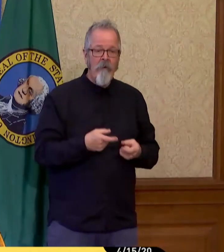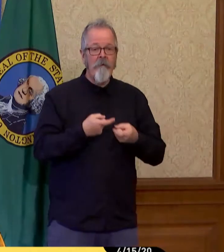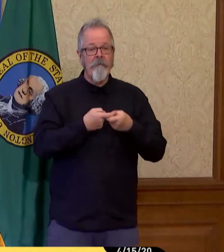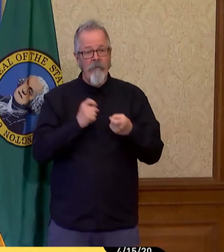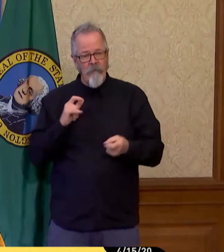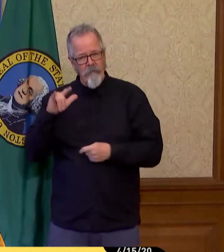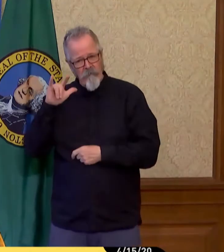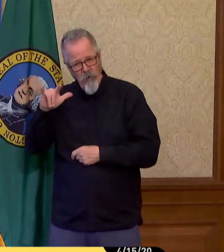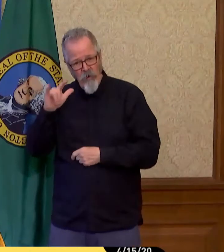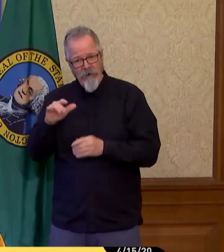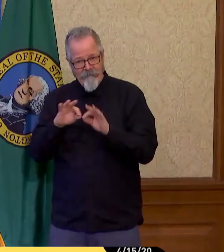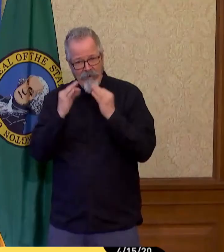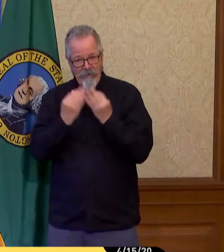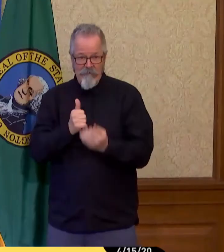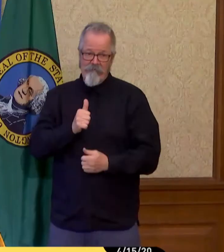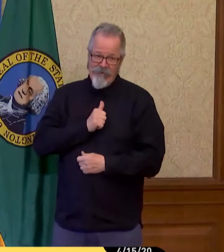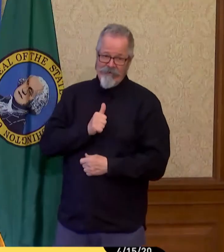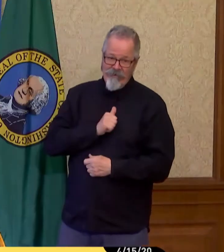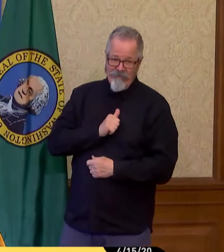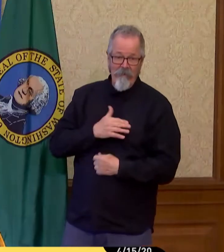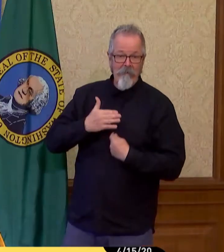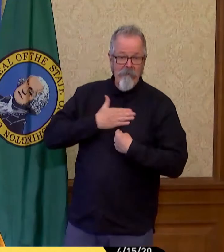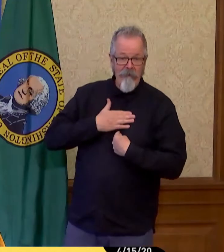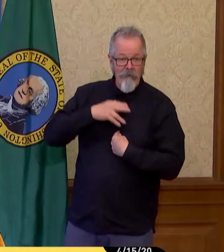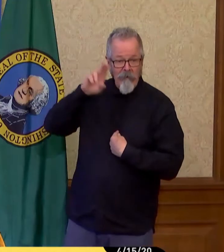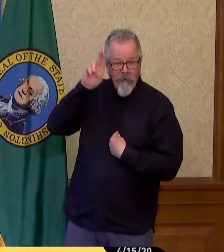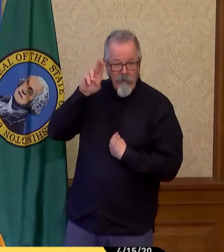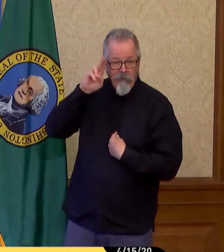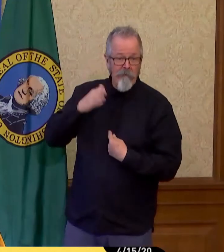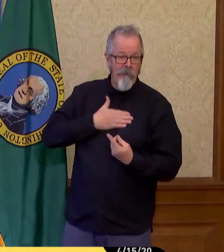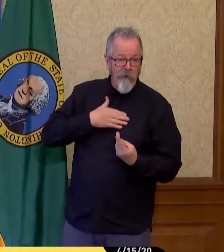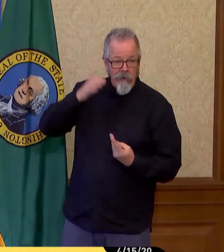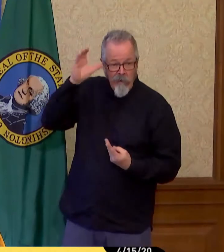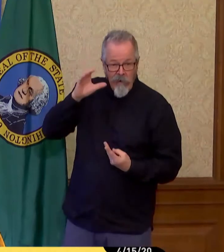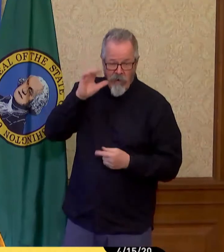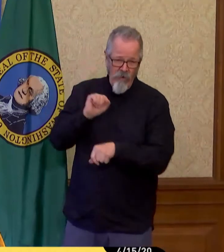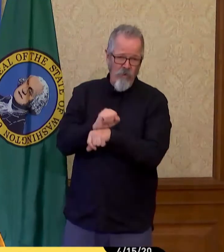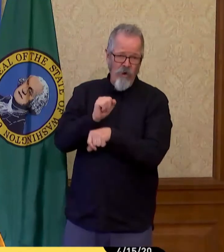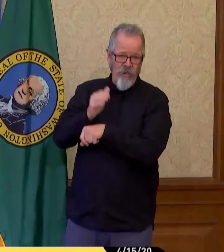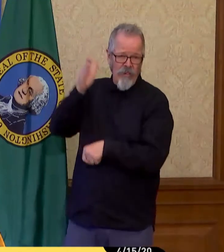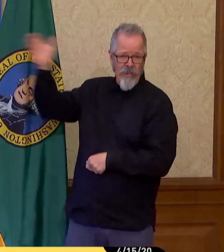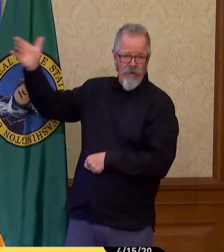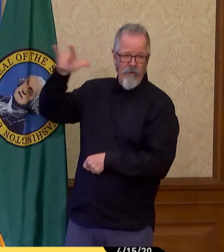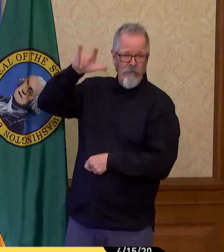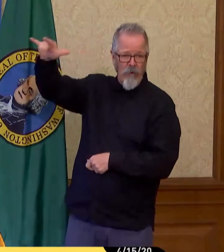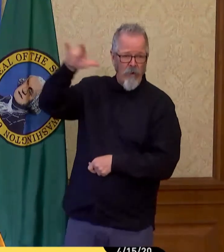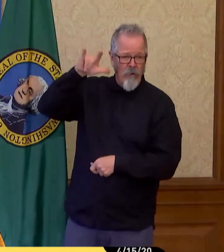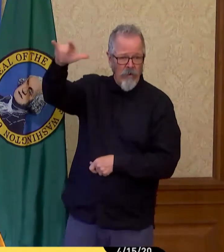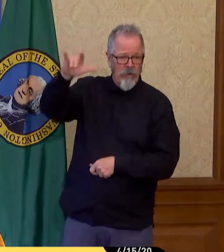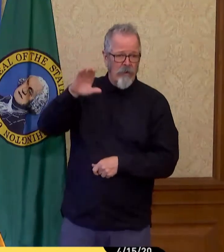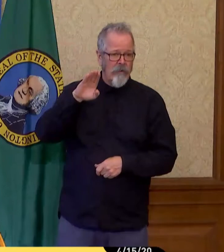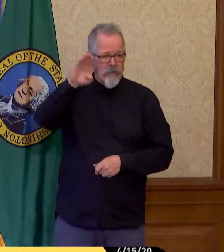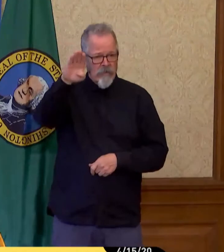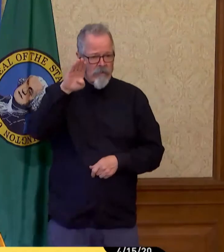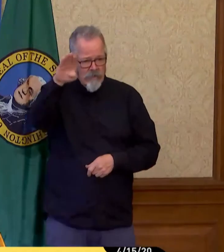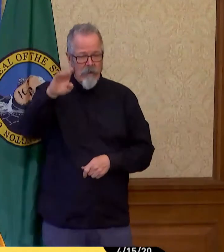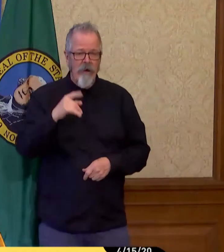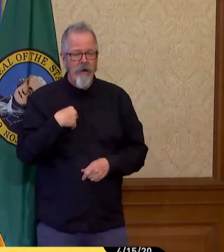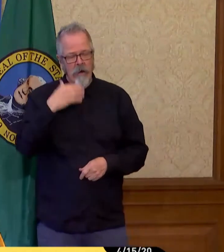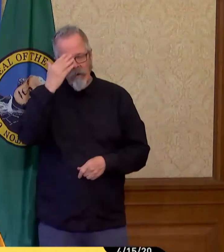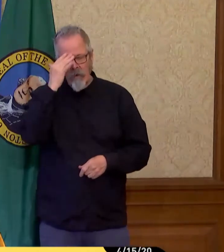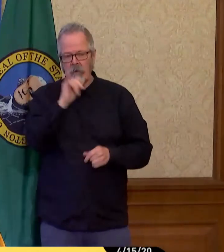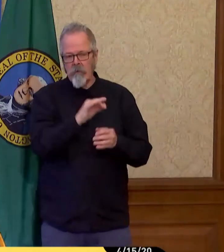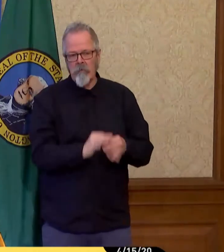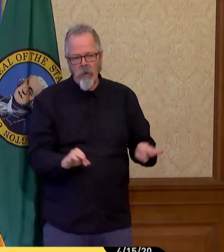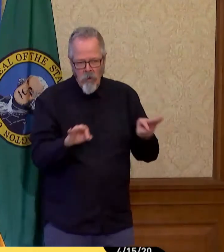they're protected is very important, and we will be committed to that. And we will be committed after we go through this transition. By the way,